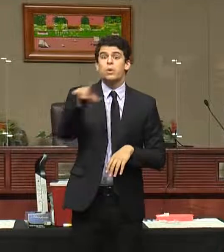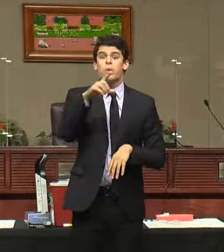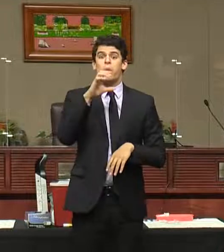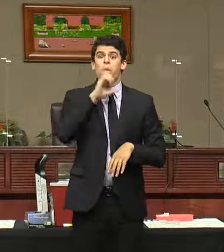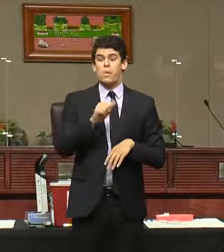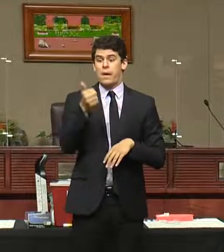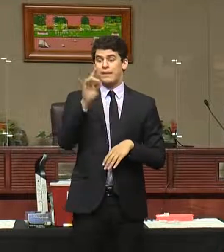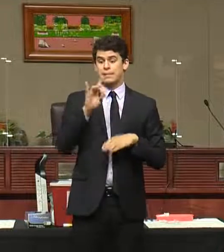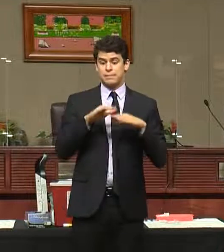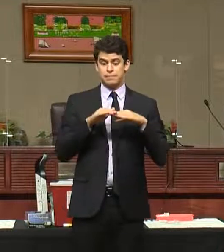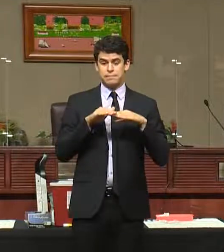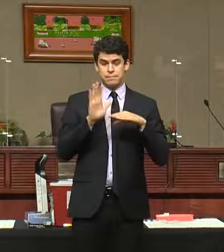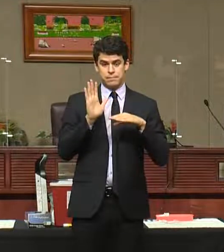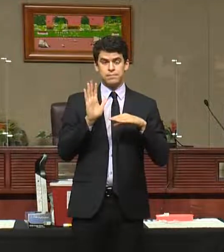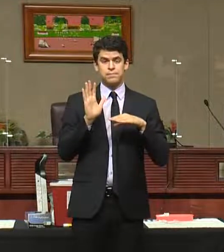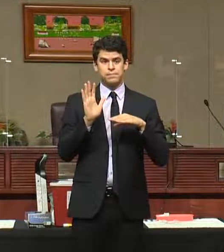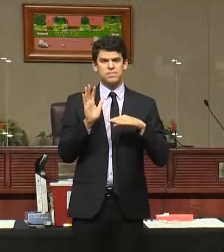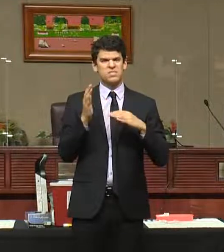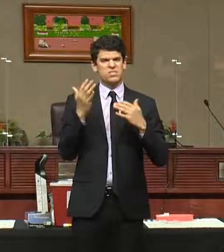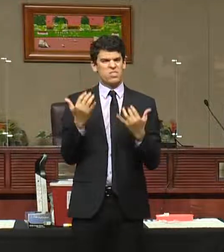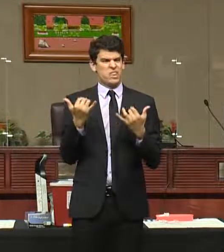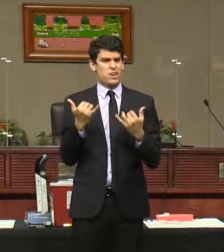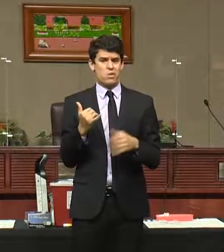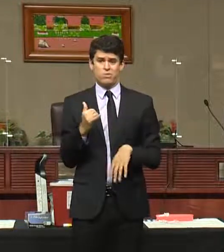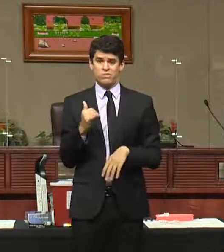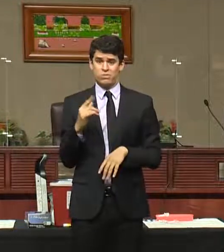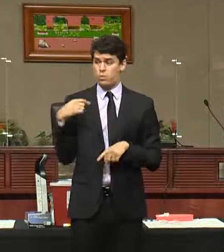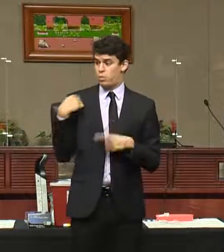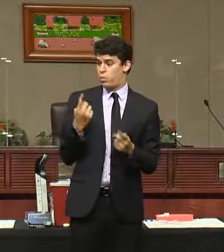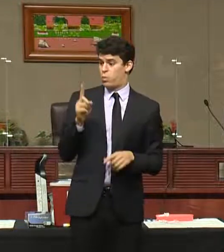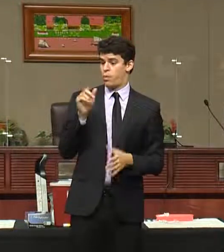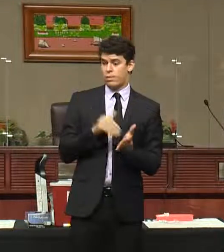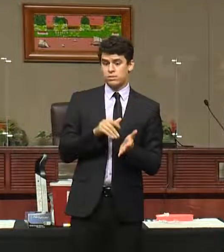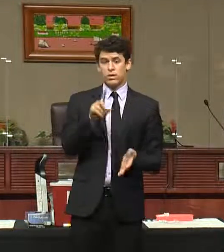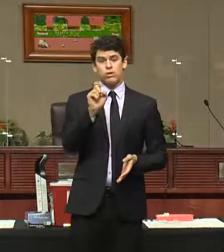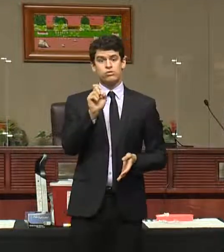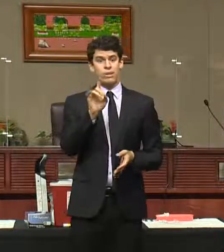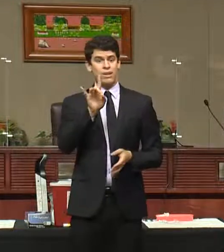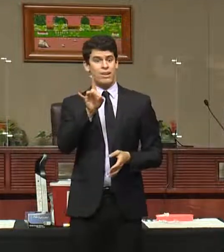18 in our county so far, only 1,189.